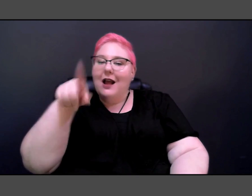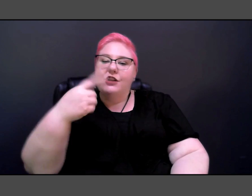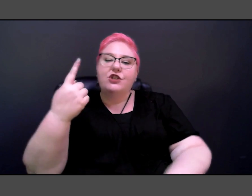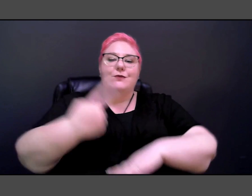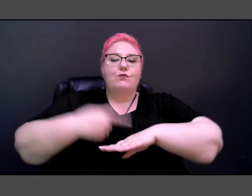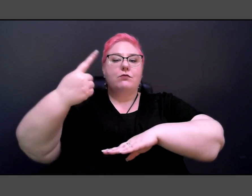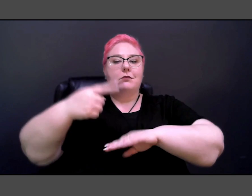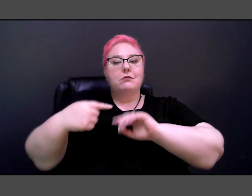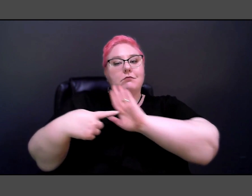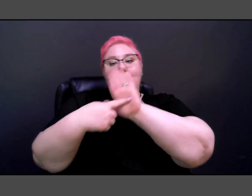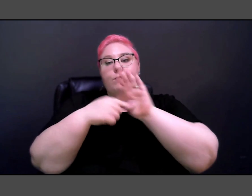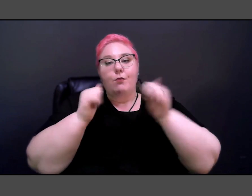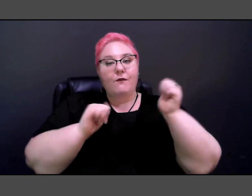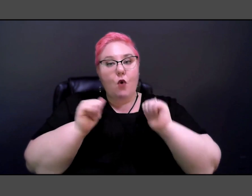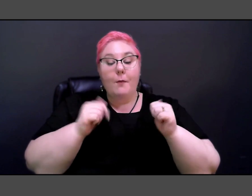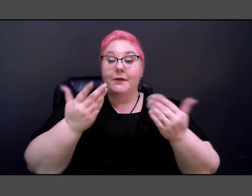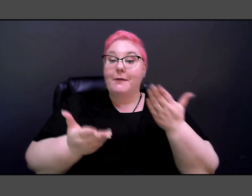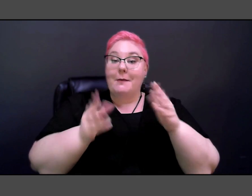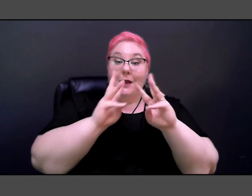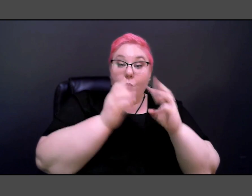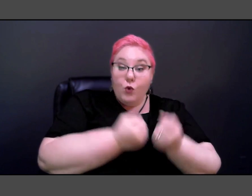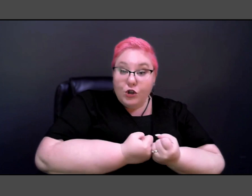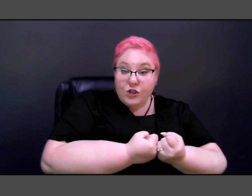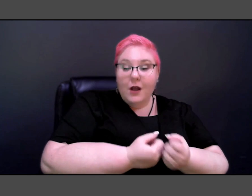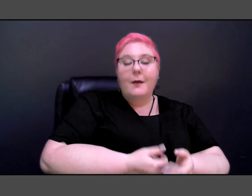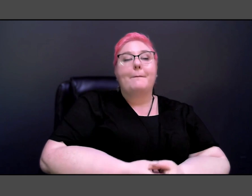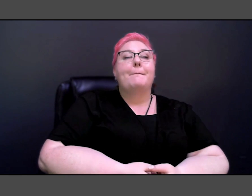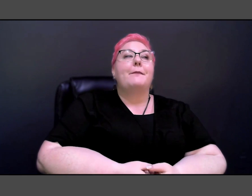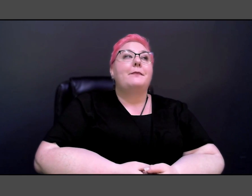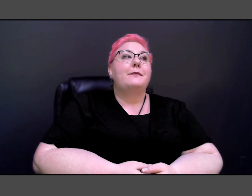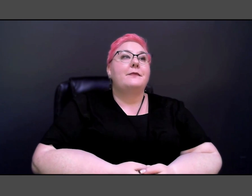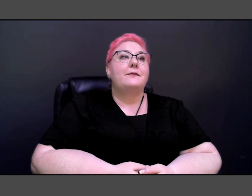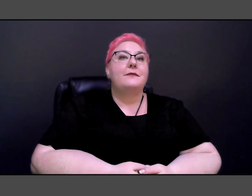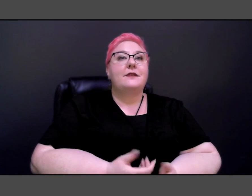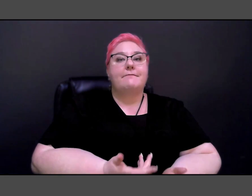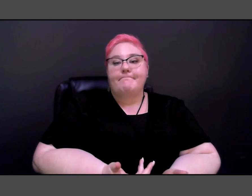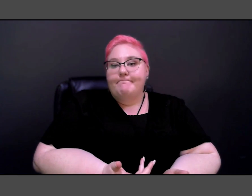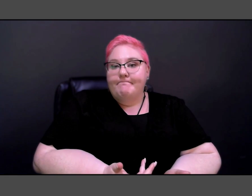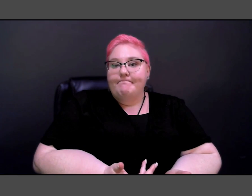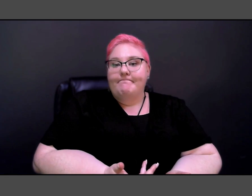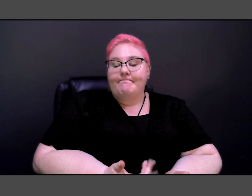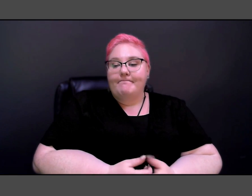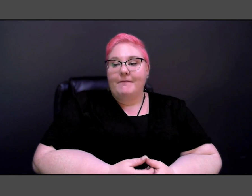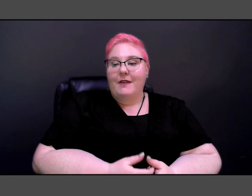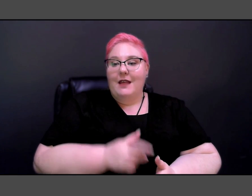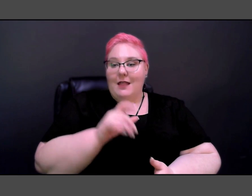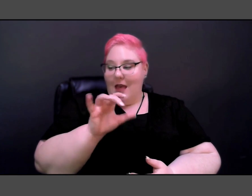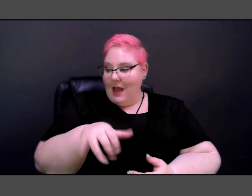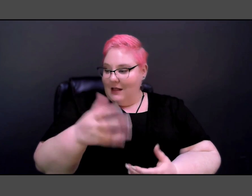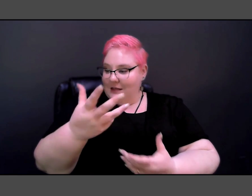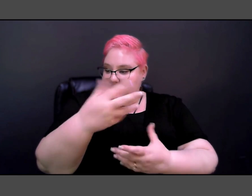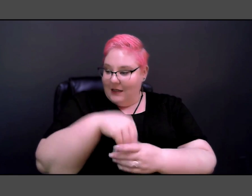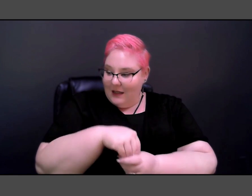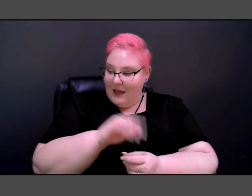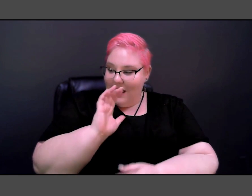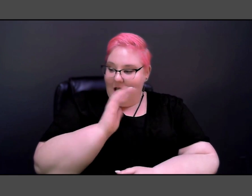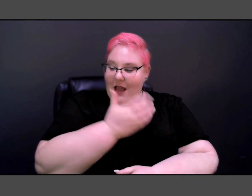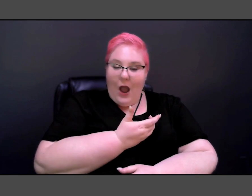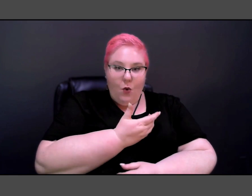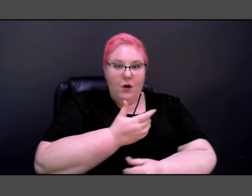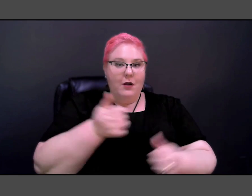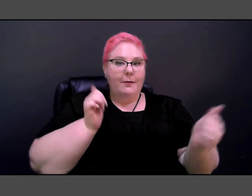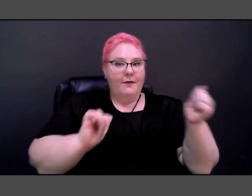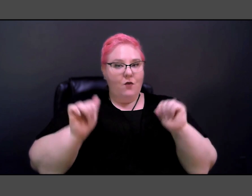through workshops that are part of our performing arts